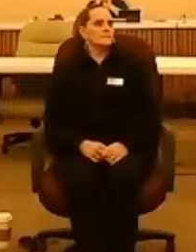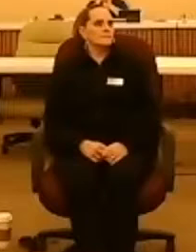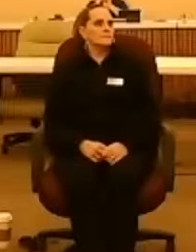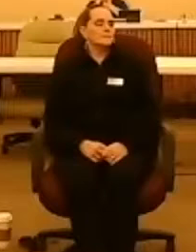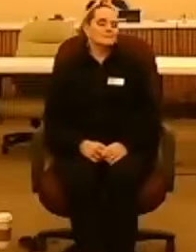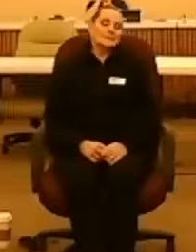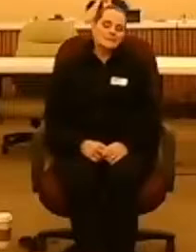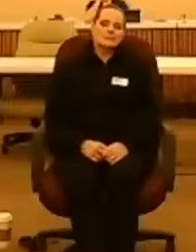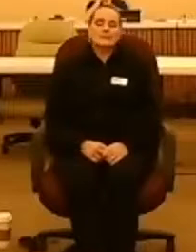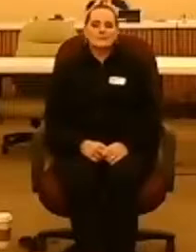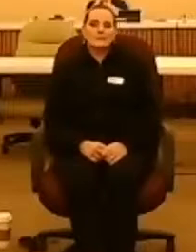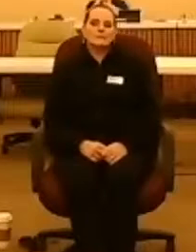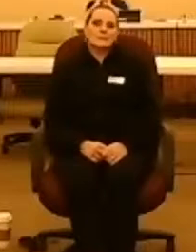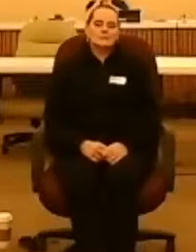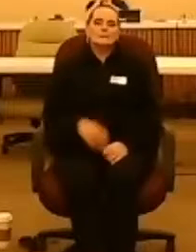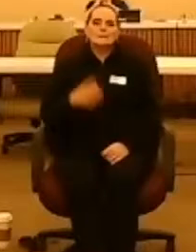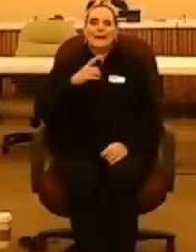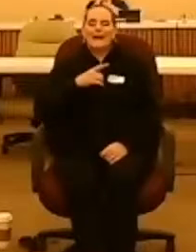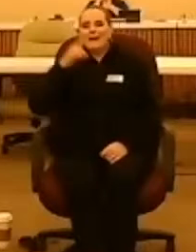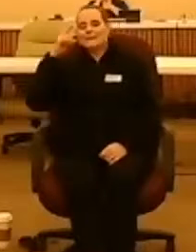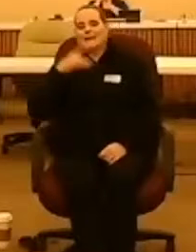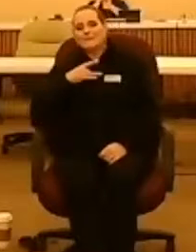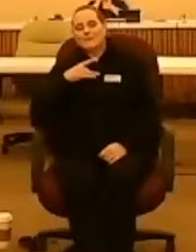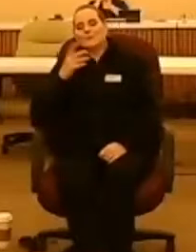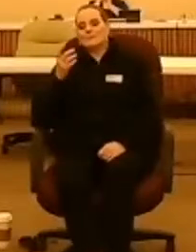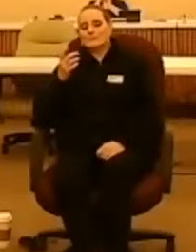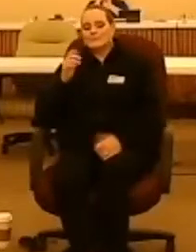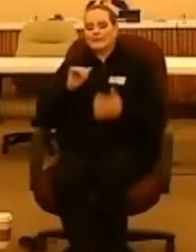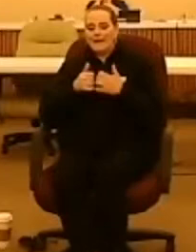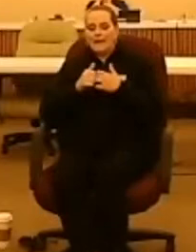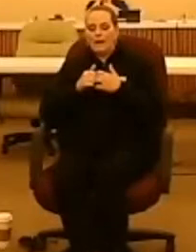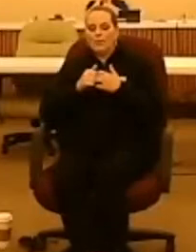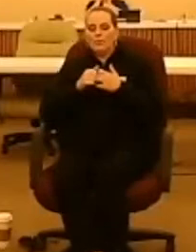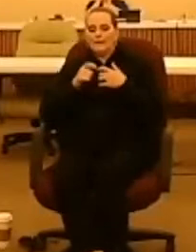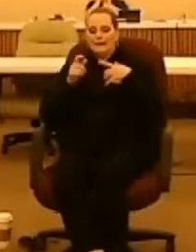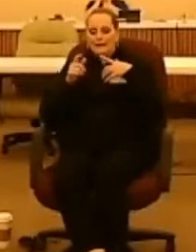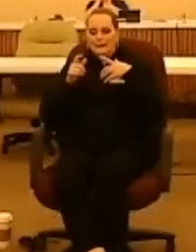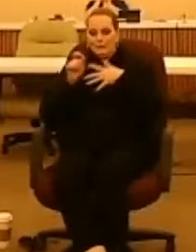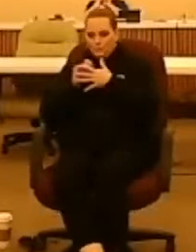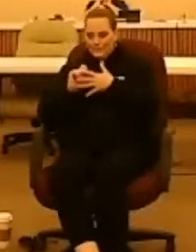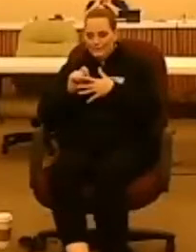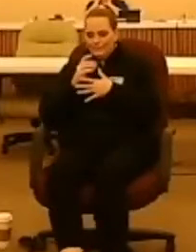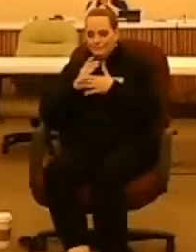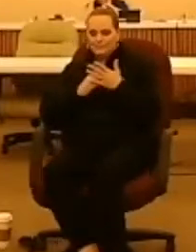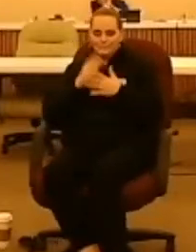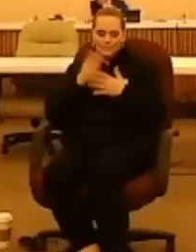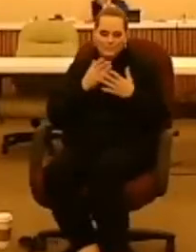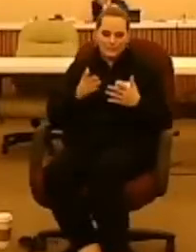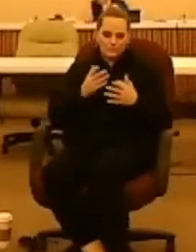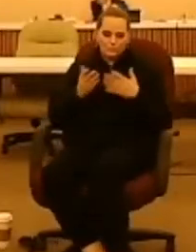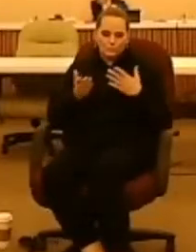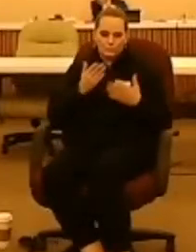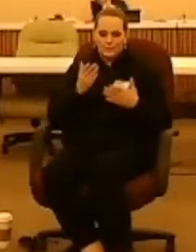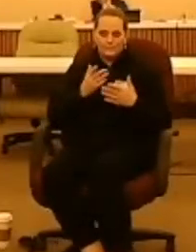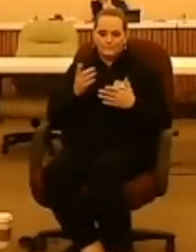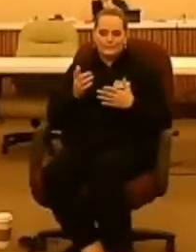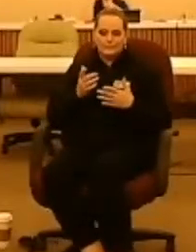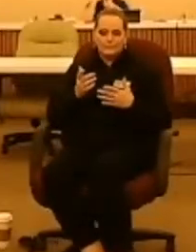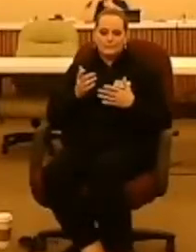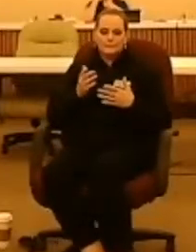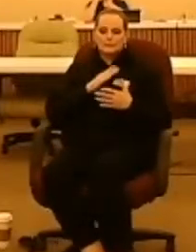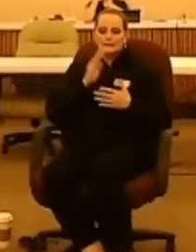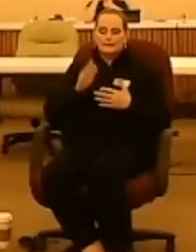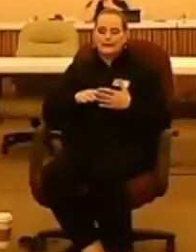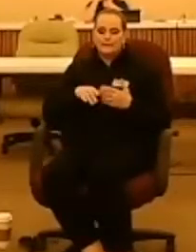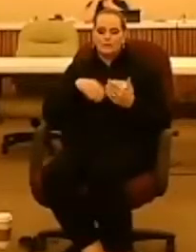So I think that the way it's laid out, I think some things would probably never actually get to the